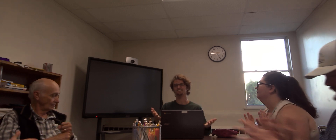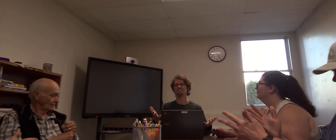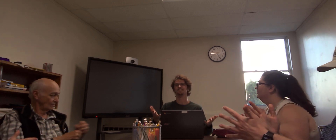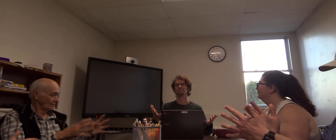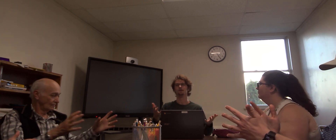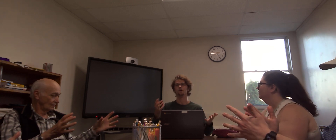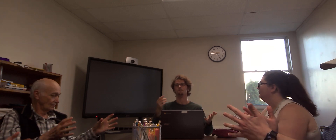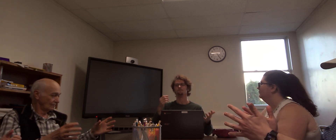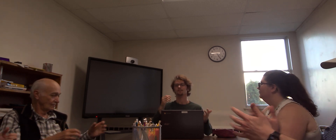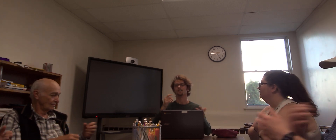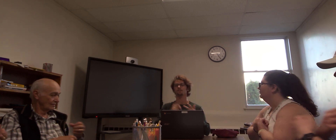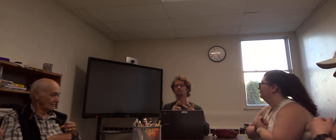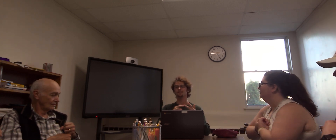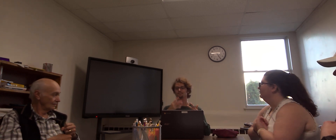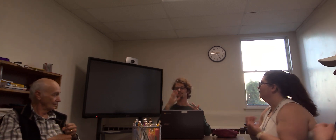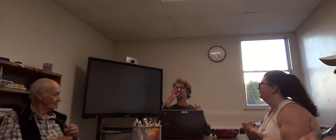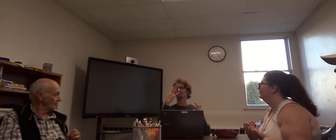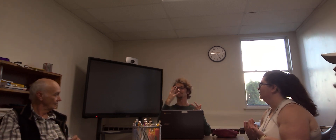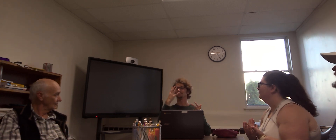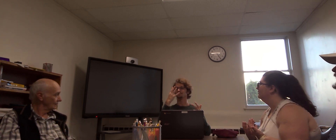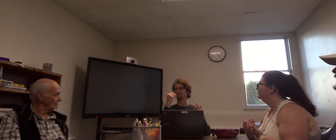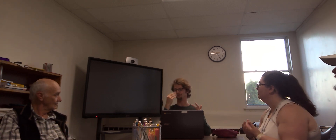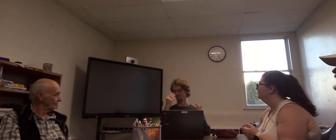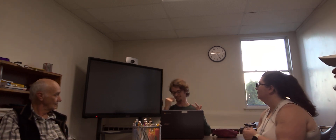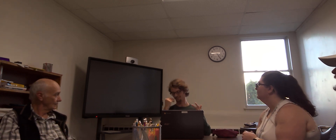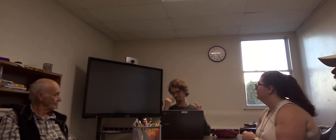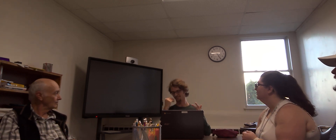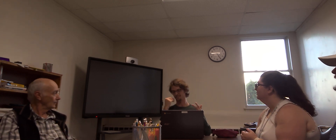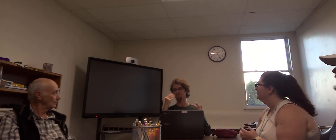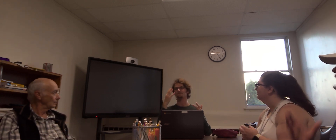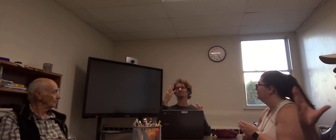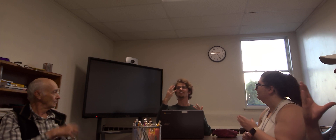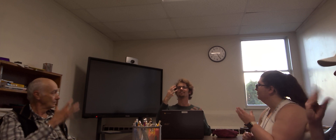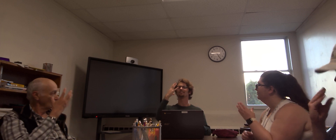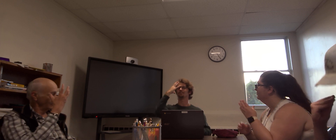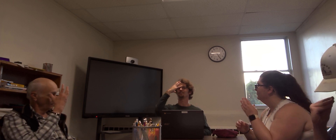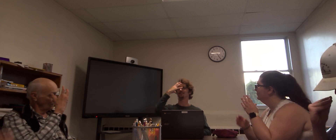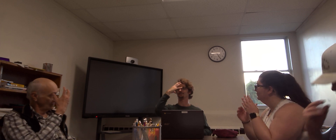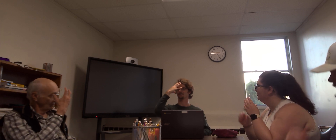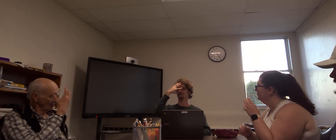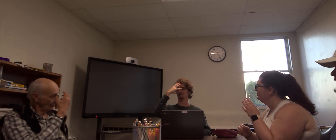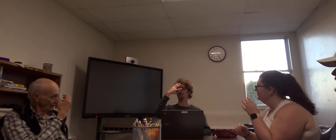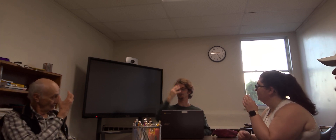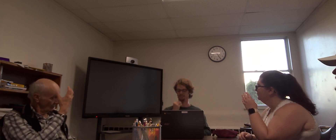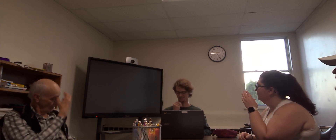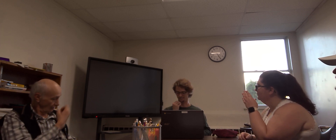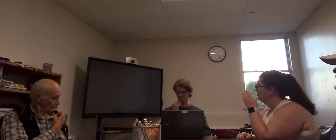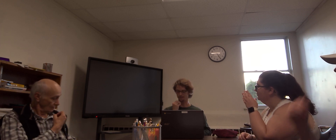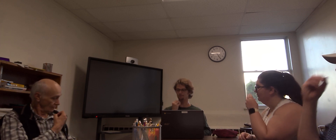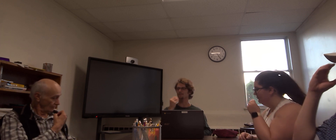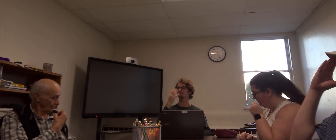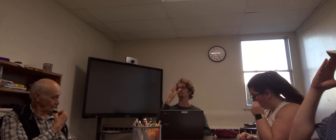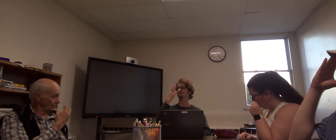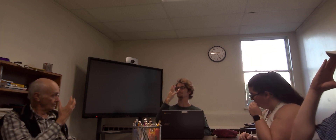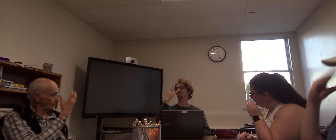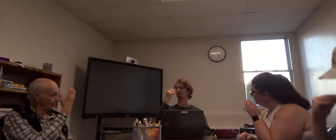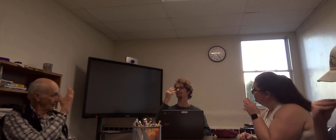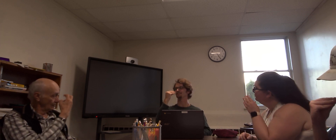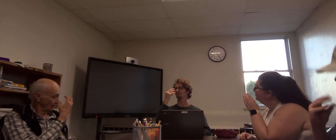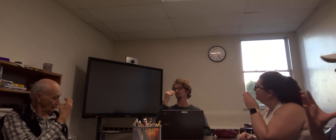exhausted. Third one I'd show you is sleepy. This is also a sign for sleep when you do it a single time, but for sleepy, you just